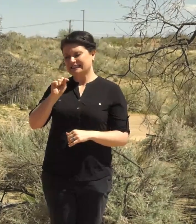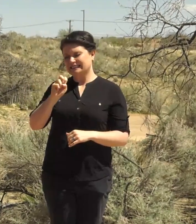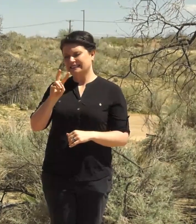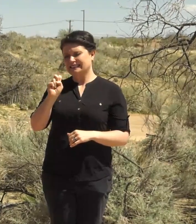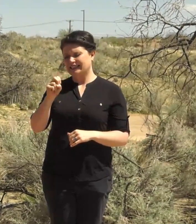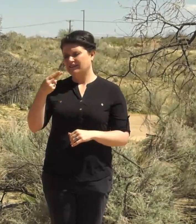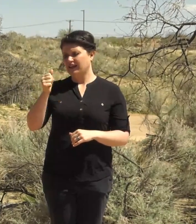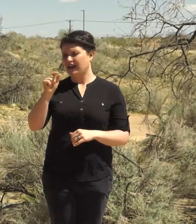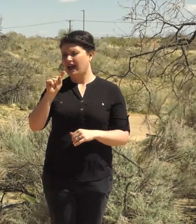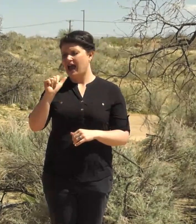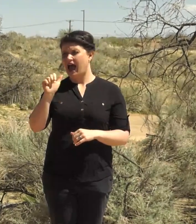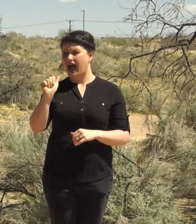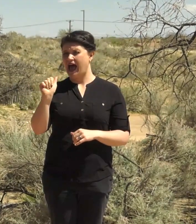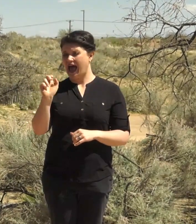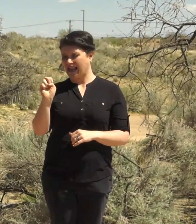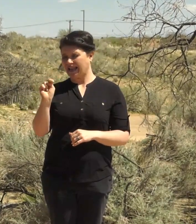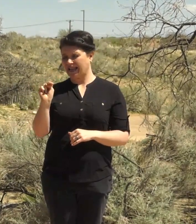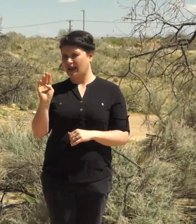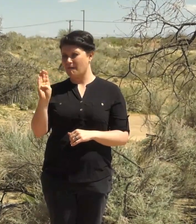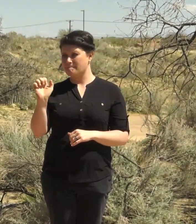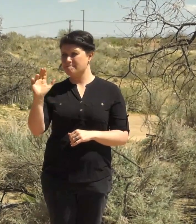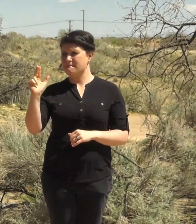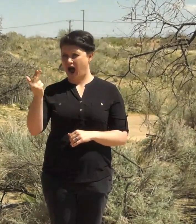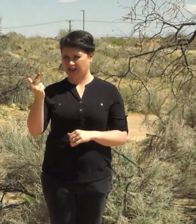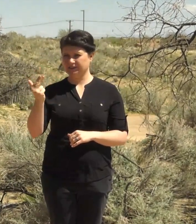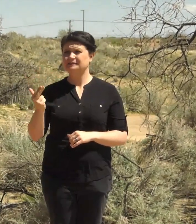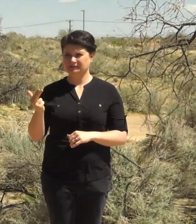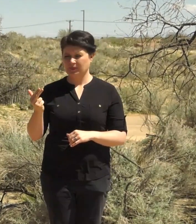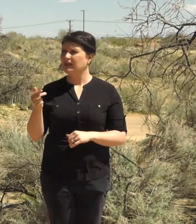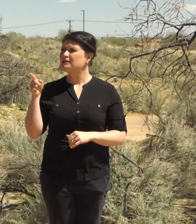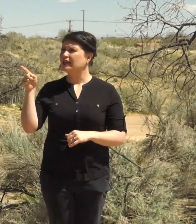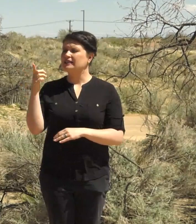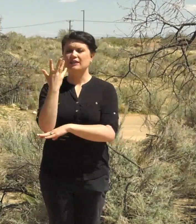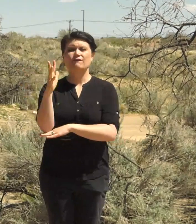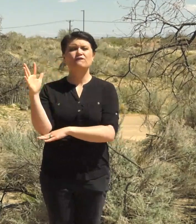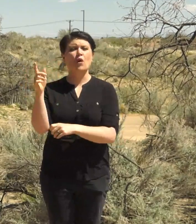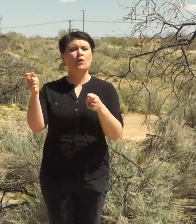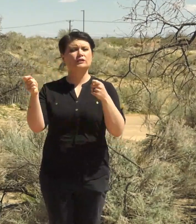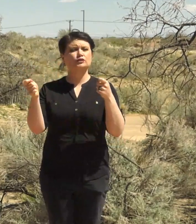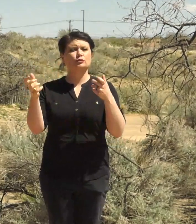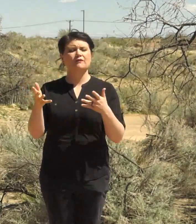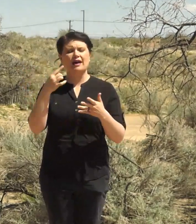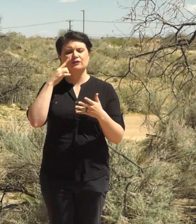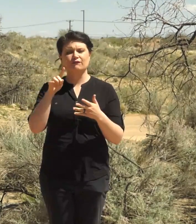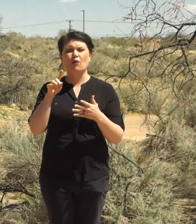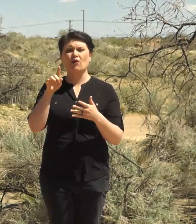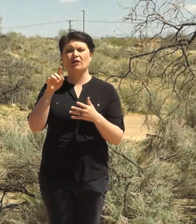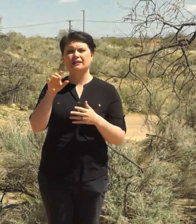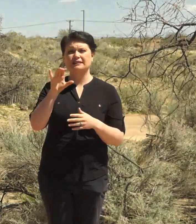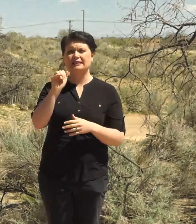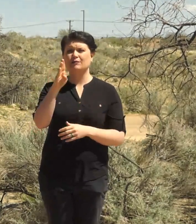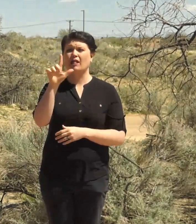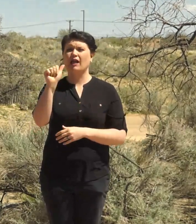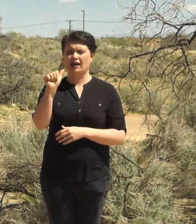Steve, come on up. He's the Forest Supervisor for Cibola National Forest.